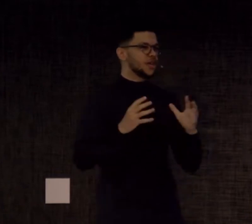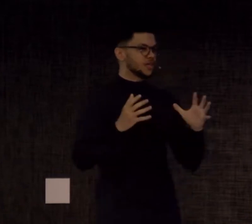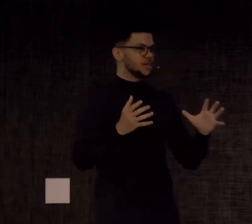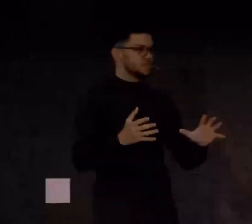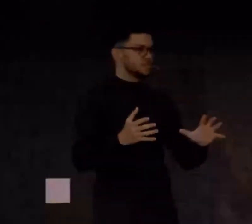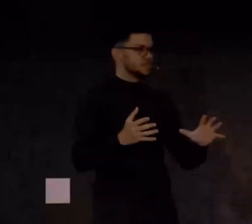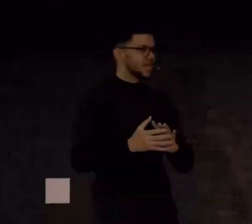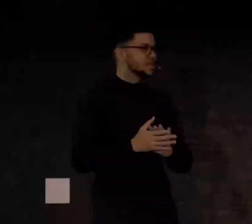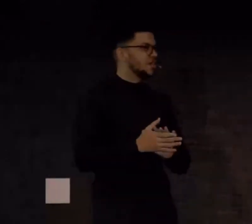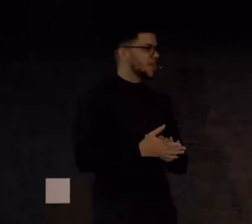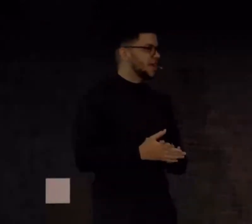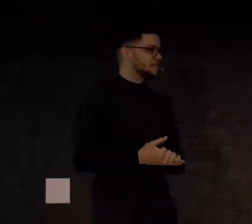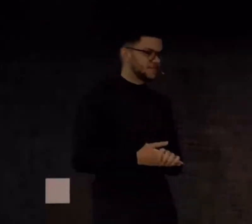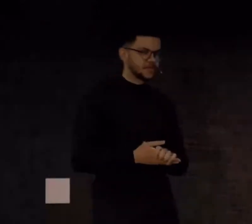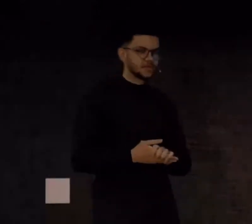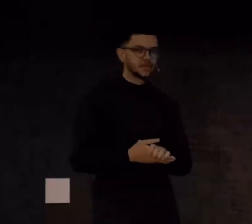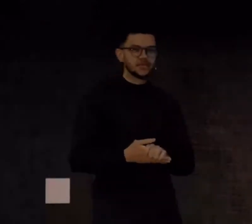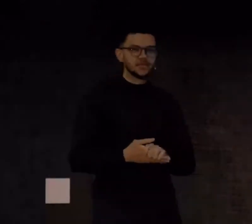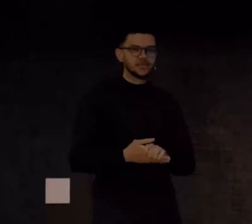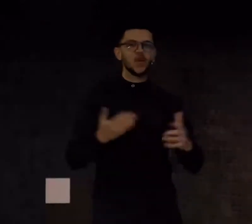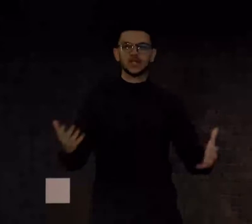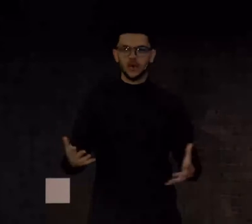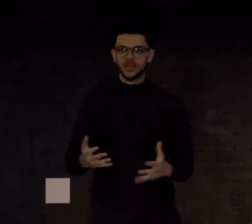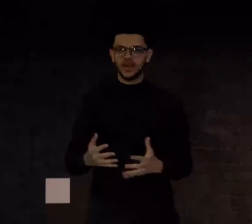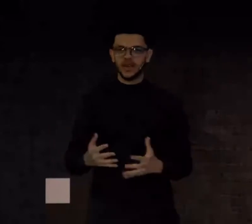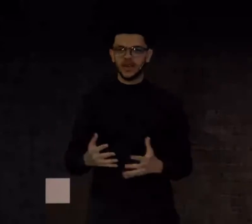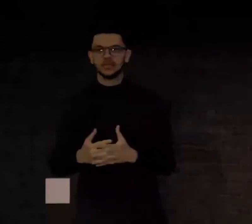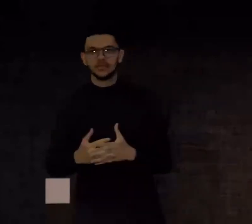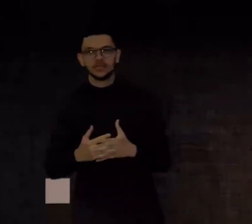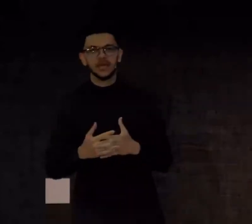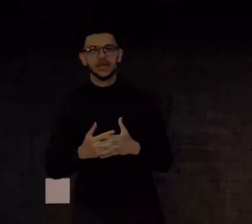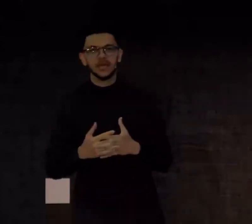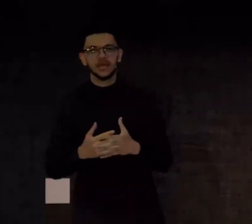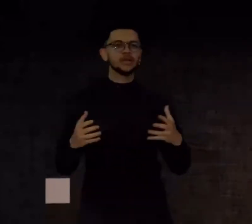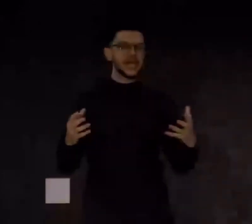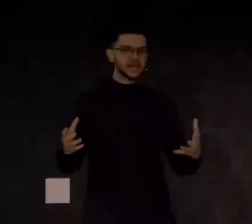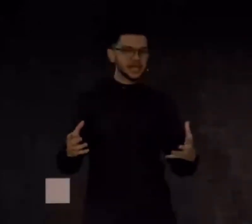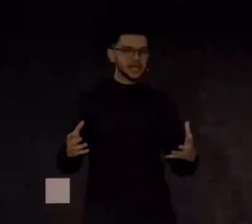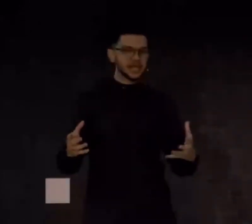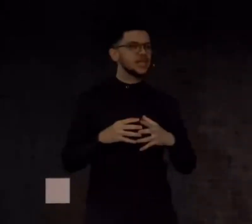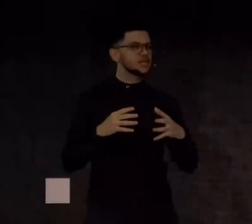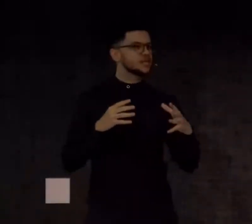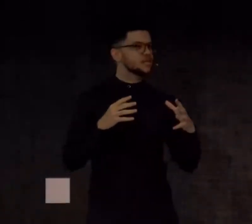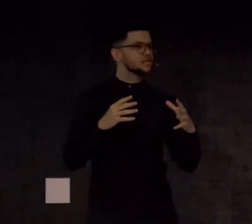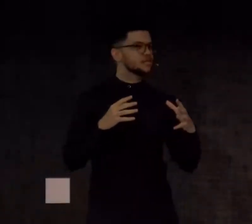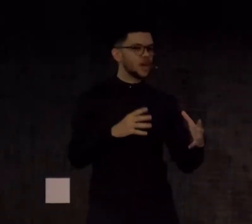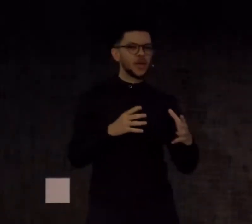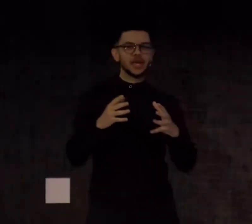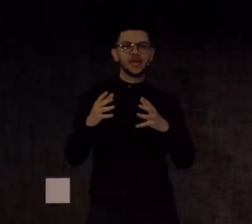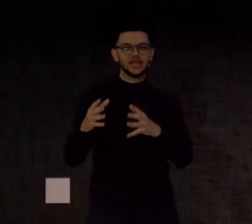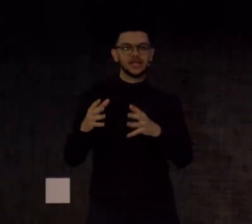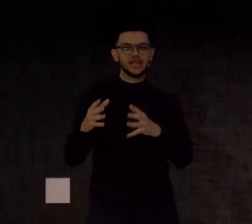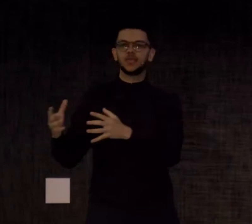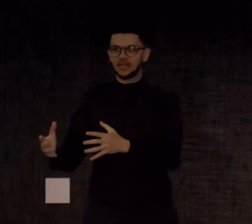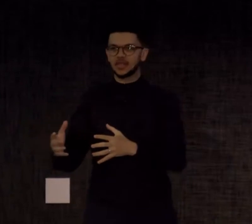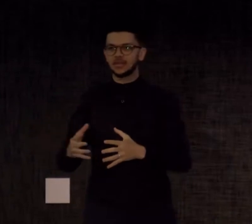Orthodoxy, let's start there. What is orthodoxy? Well, technically, it's following